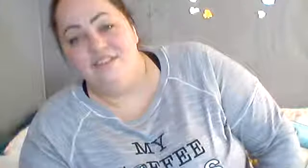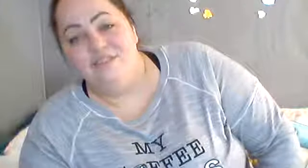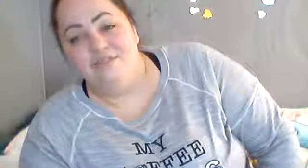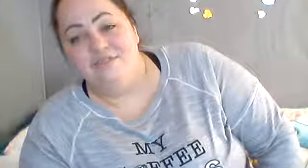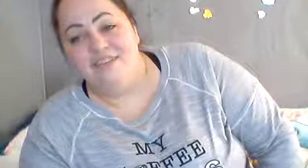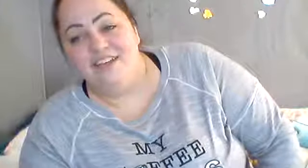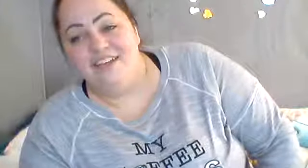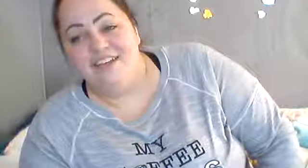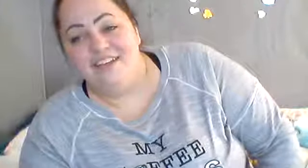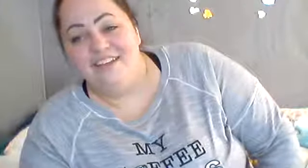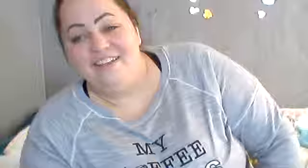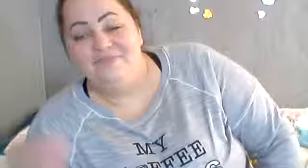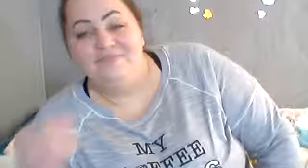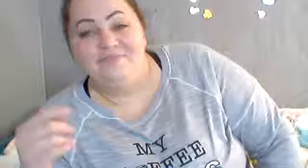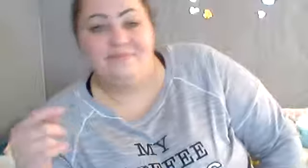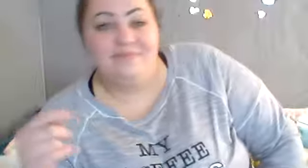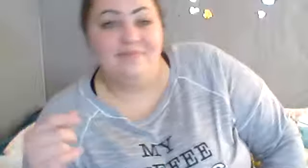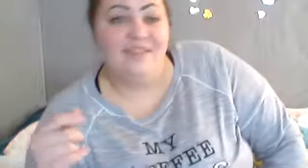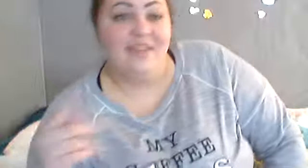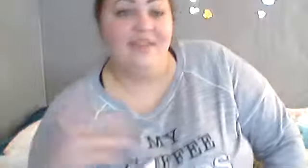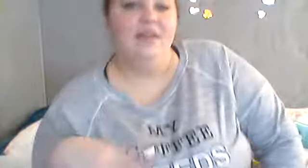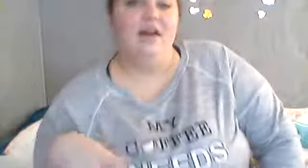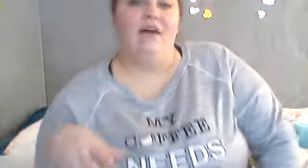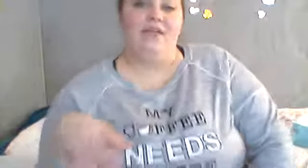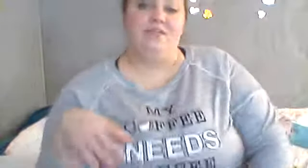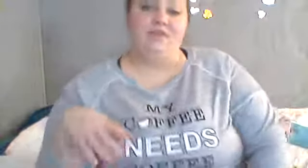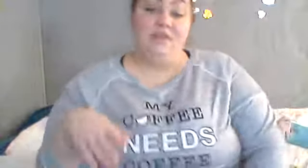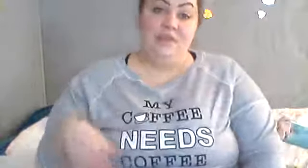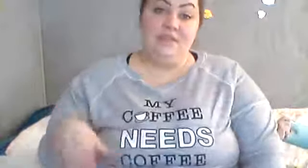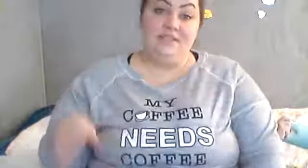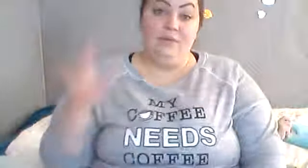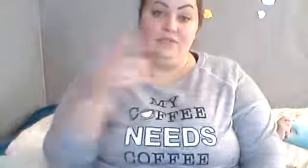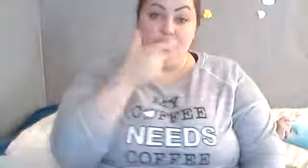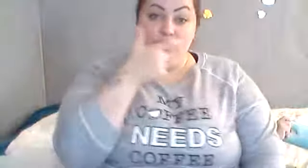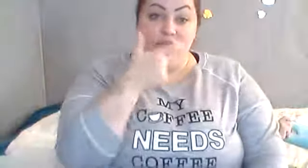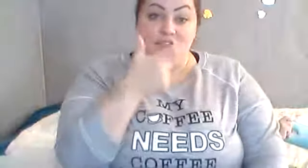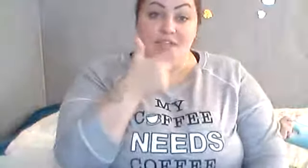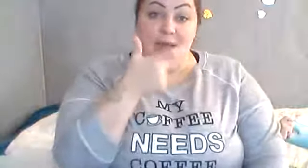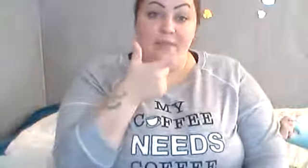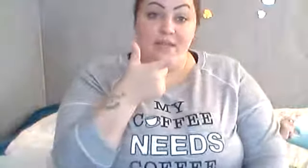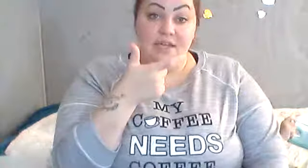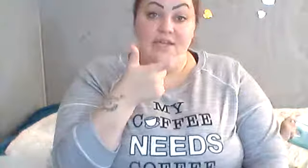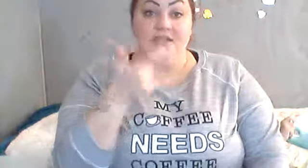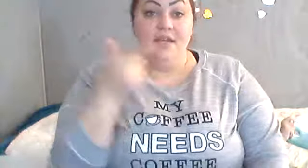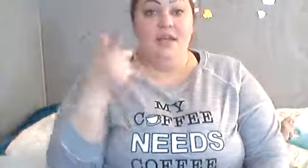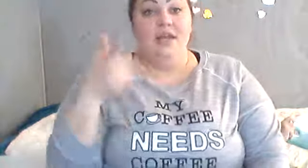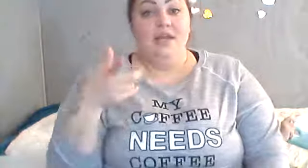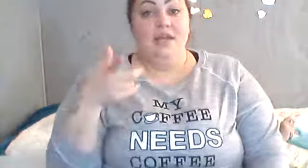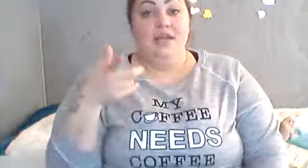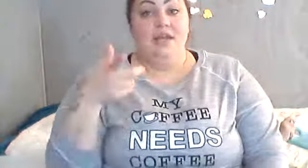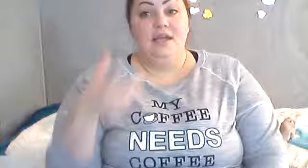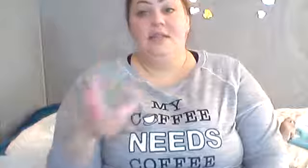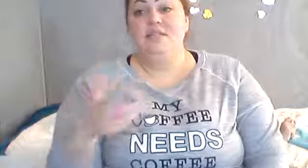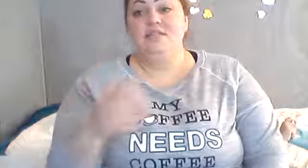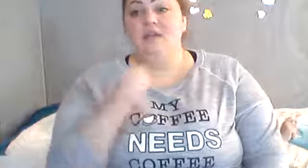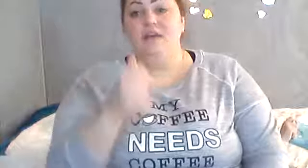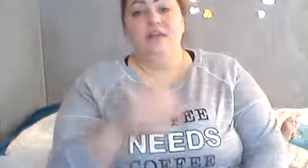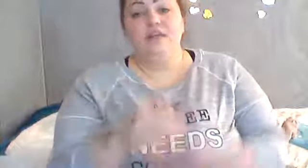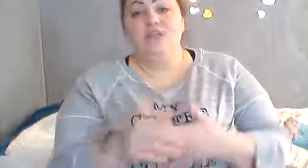Super funny. All right. So, anyways, I would just watch that because he's not going to lead you